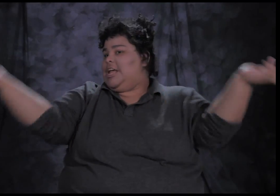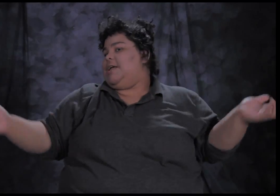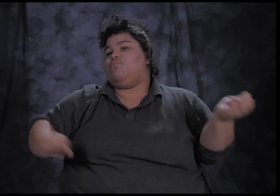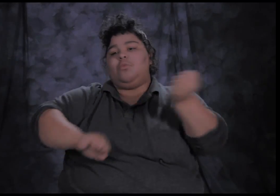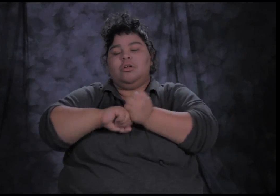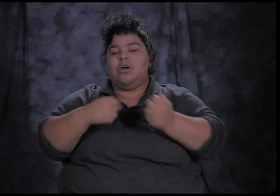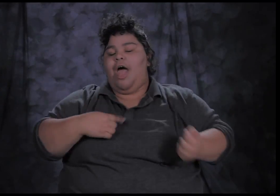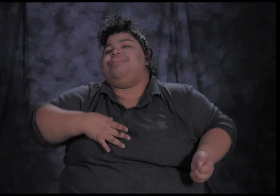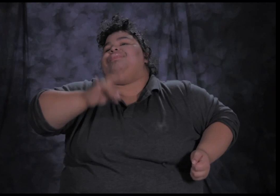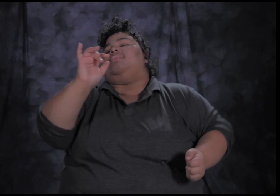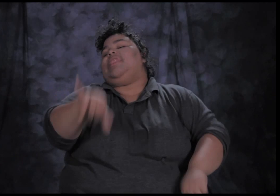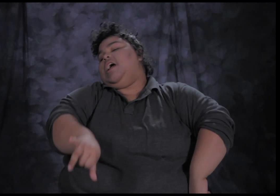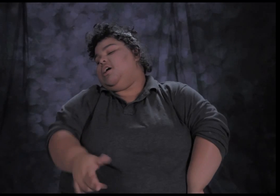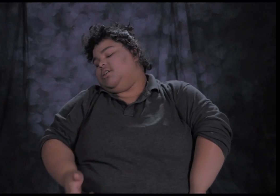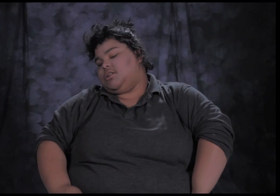lot because of them.